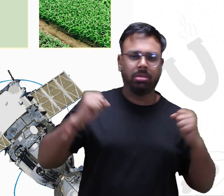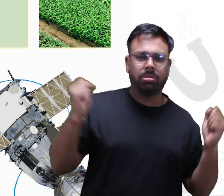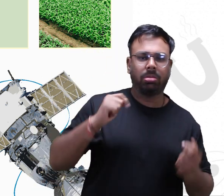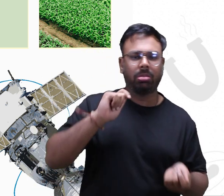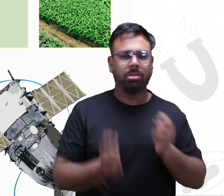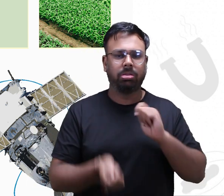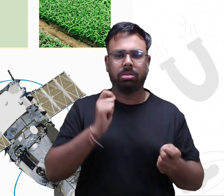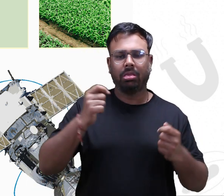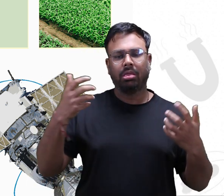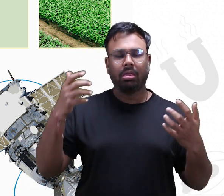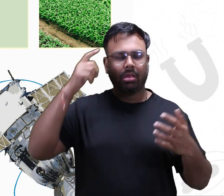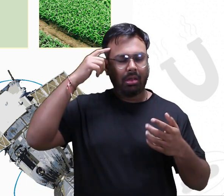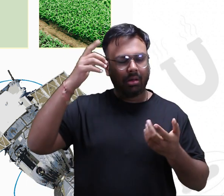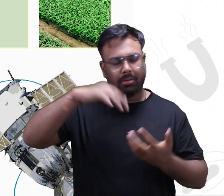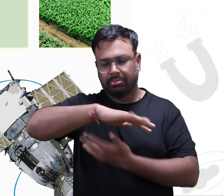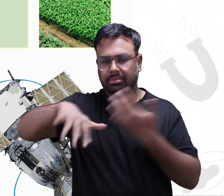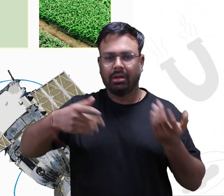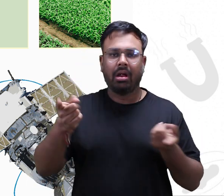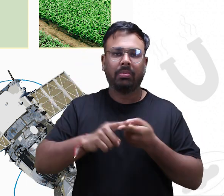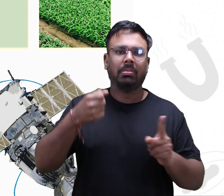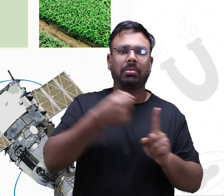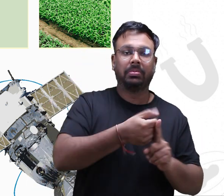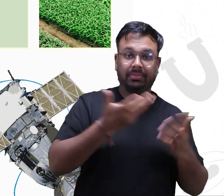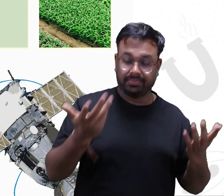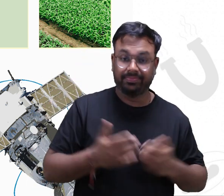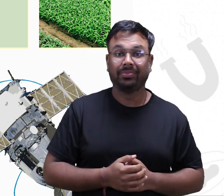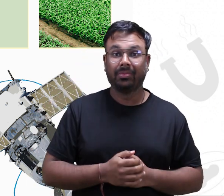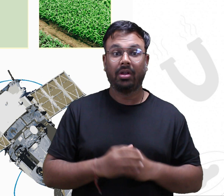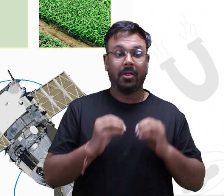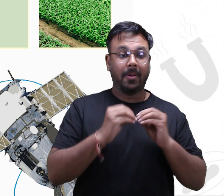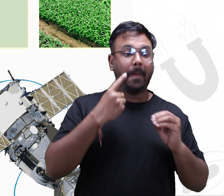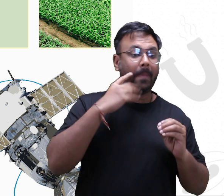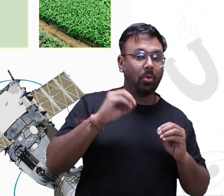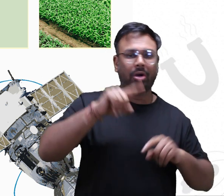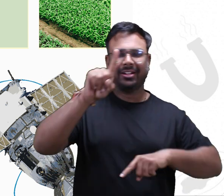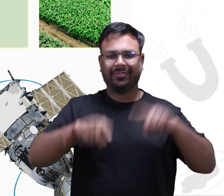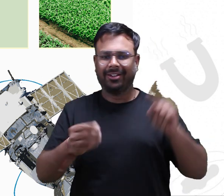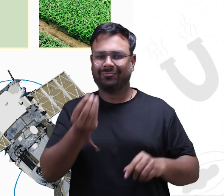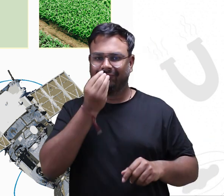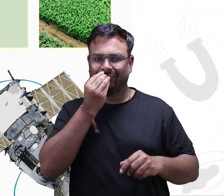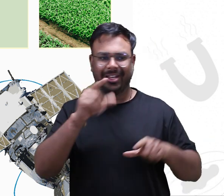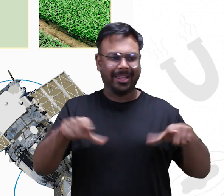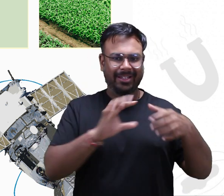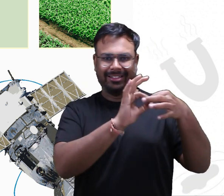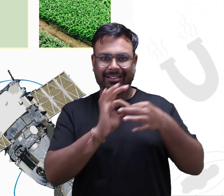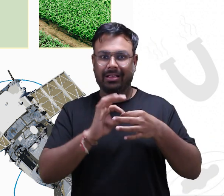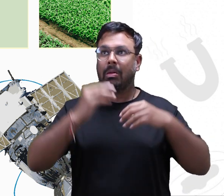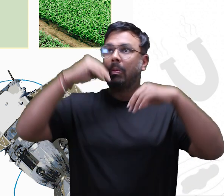Altered habitats and disputed food sources due to extreme weather impact